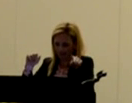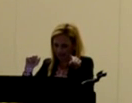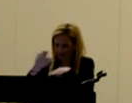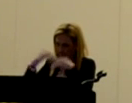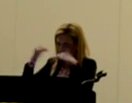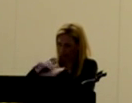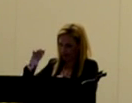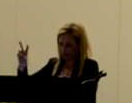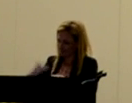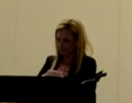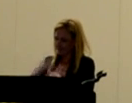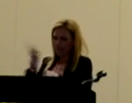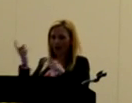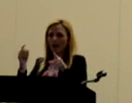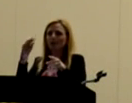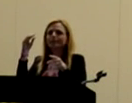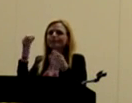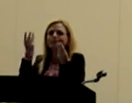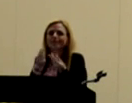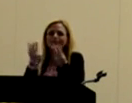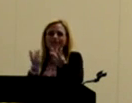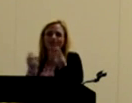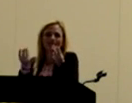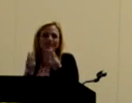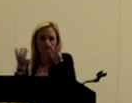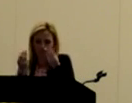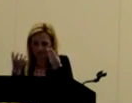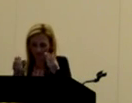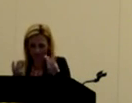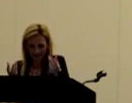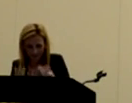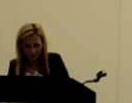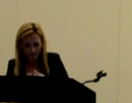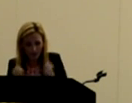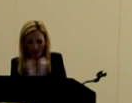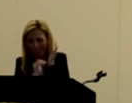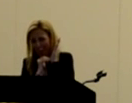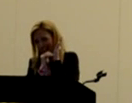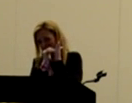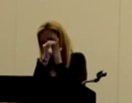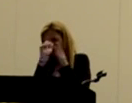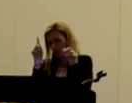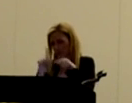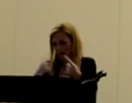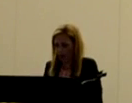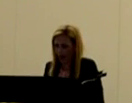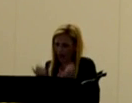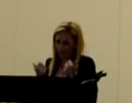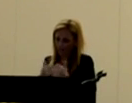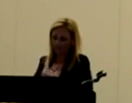the sitcoms that played on television, but someone had to fill in the blanks for me. With 1,000 questions about